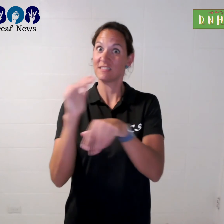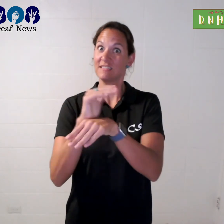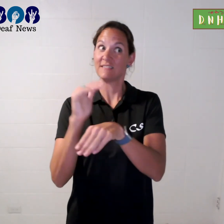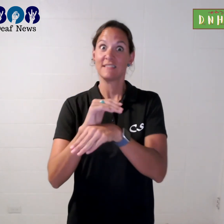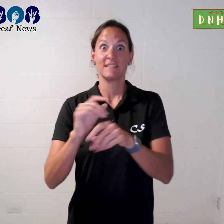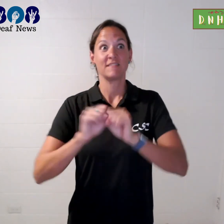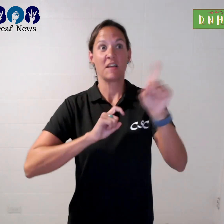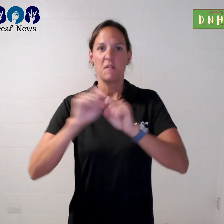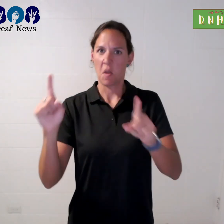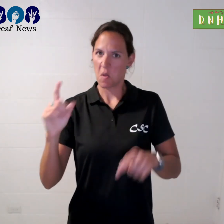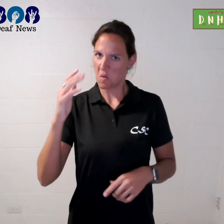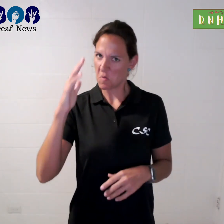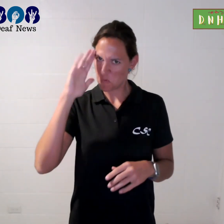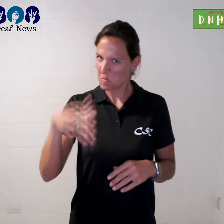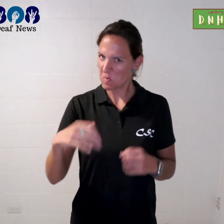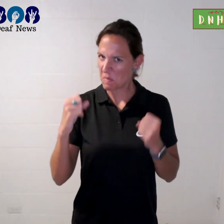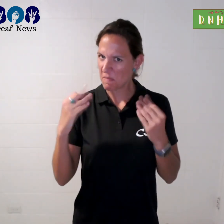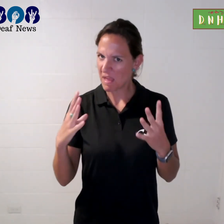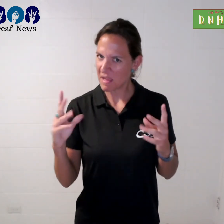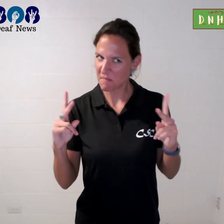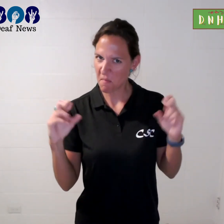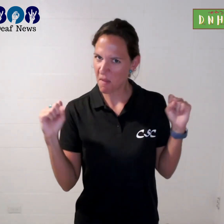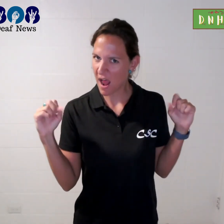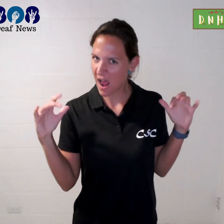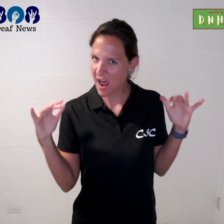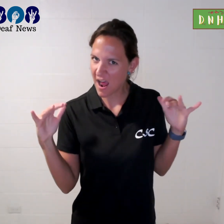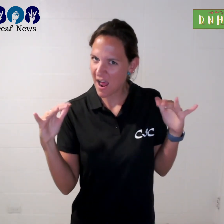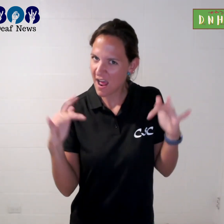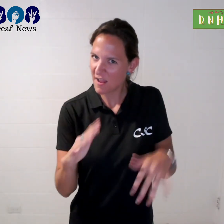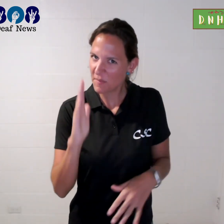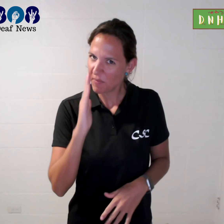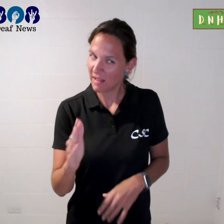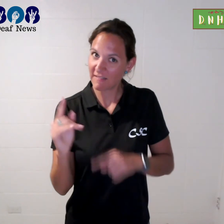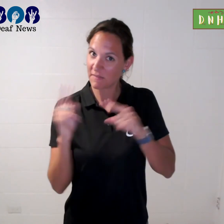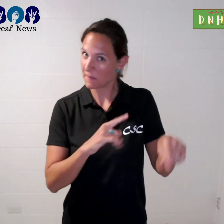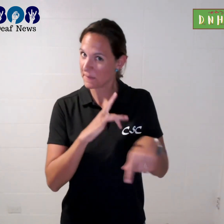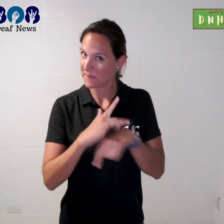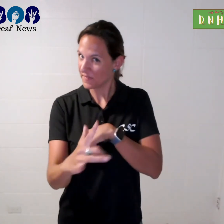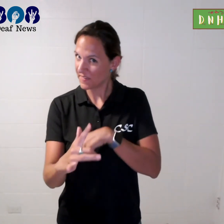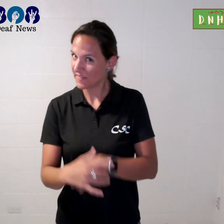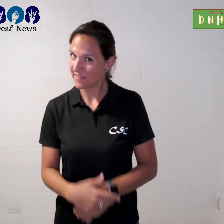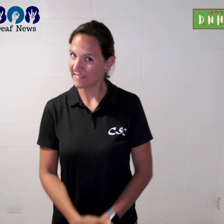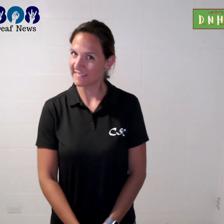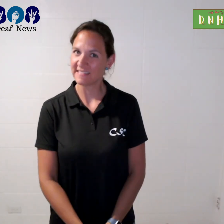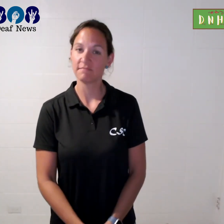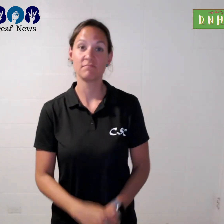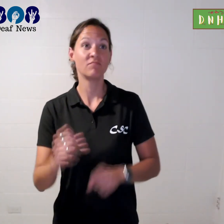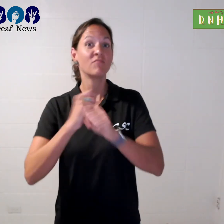the first night of the show in a long time, many spectators will be attending, so make sure you go